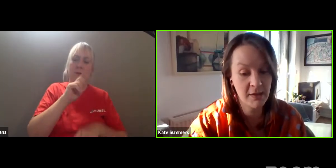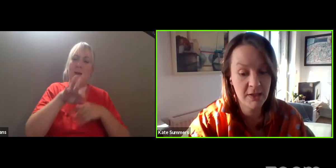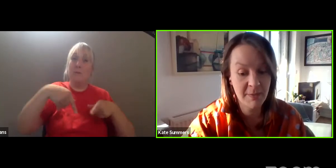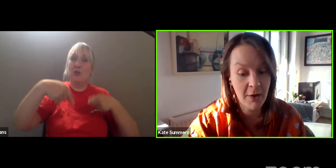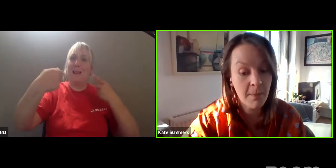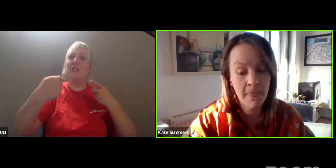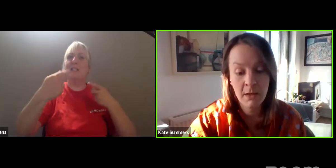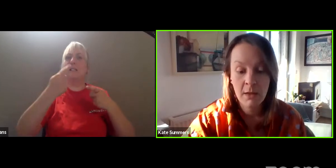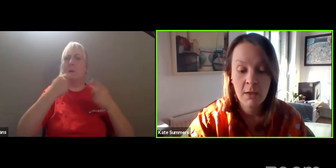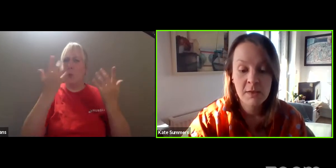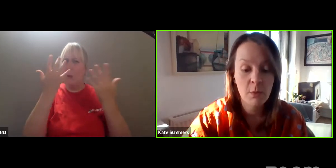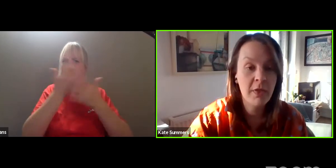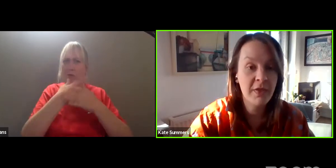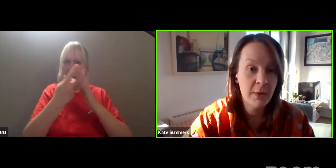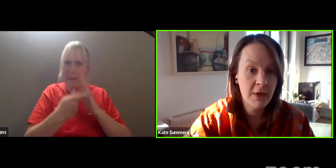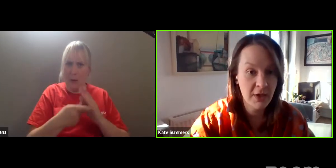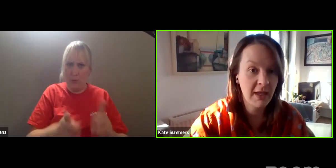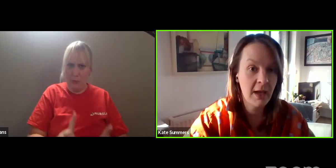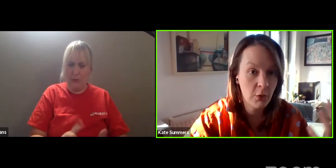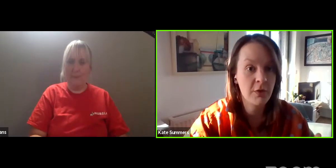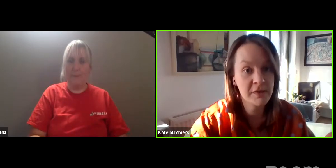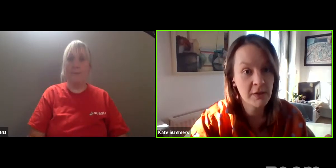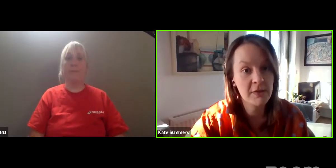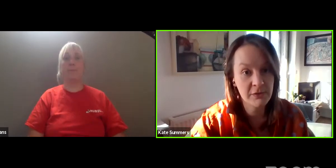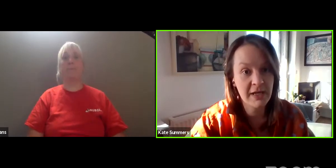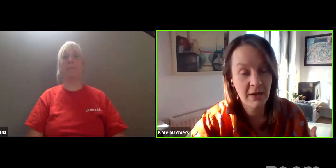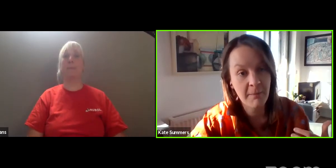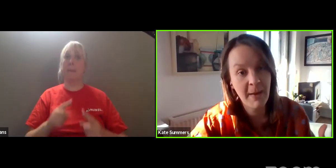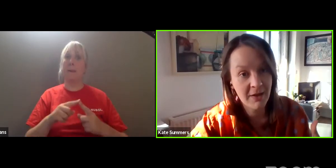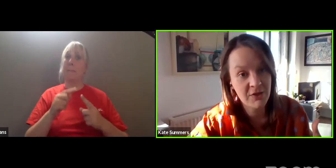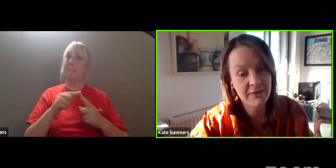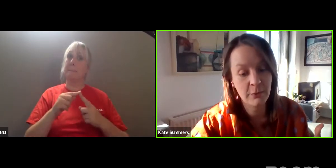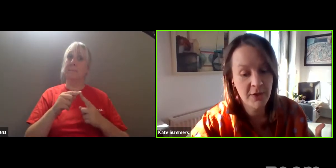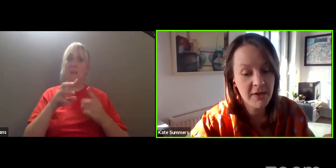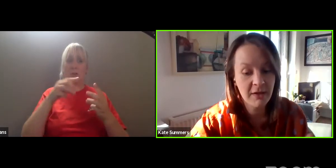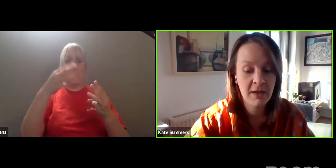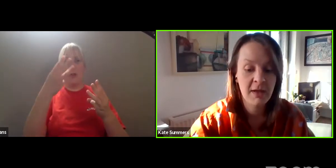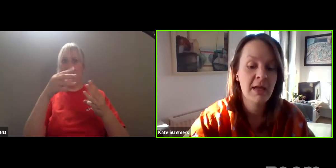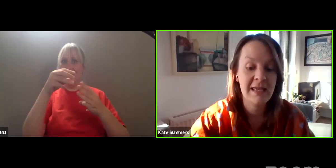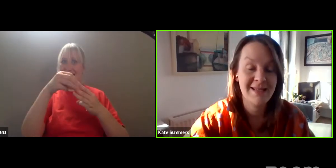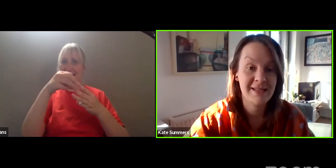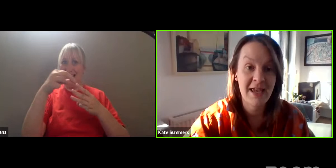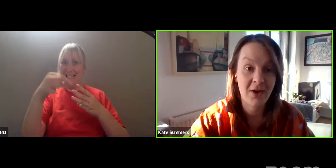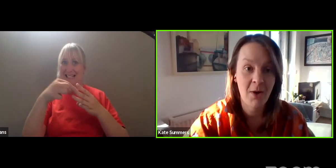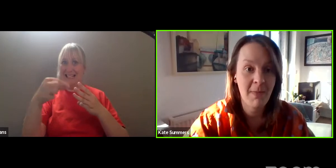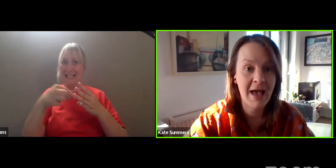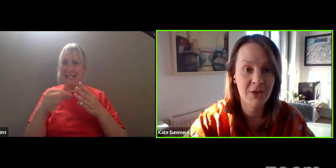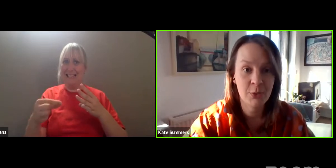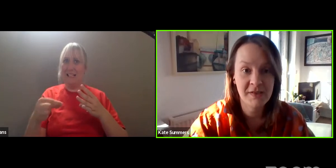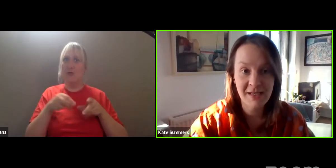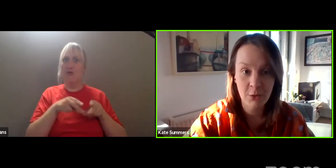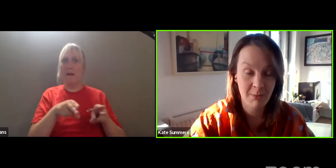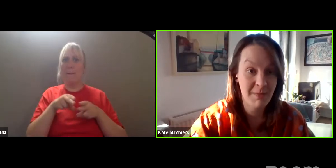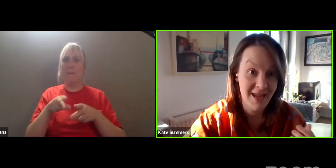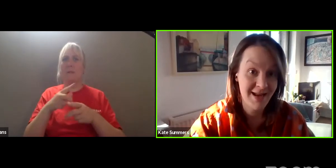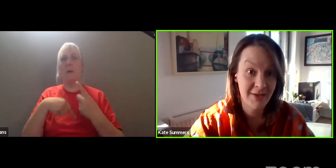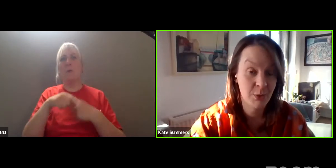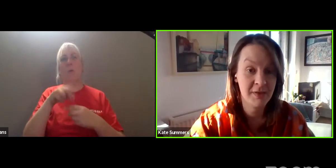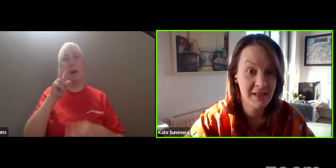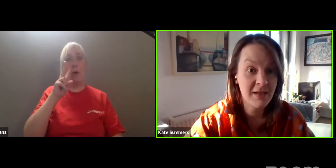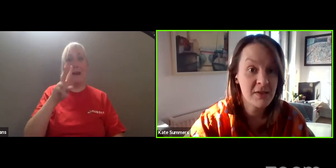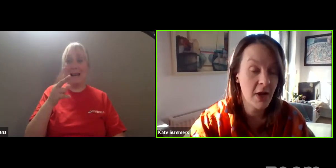quite concerned about. So one thing we're looking at across those three kind of packages of work is income adequacy or